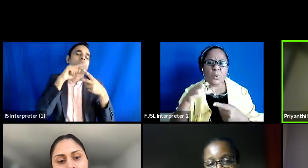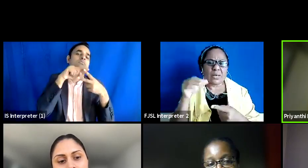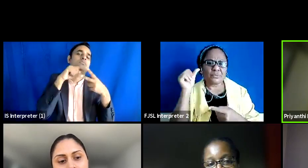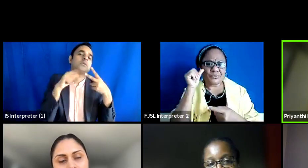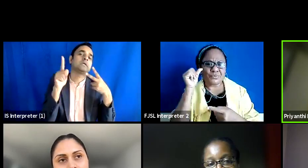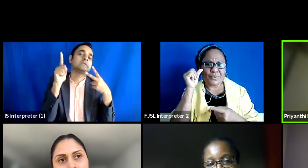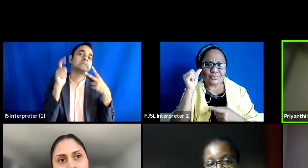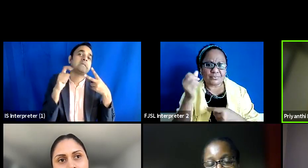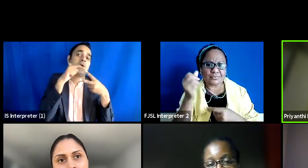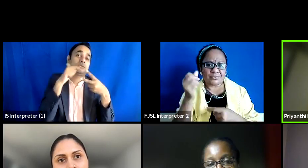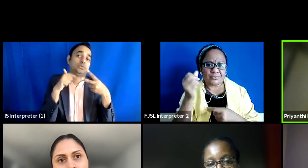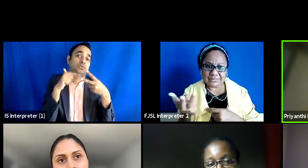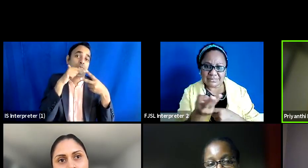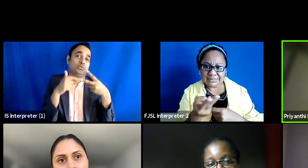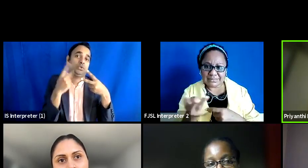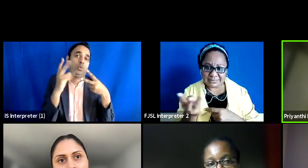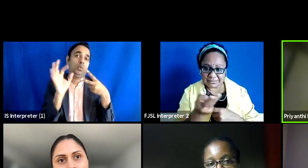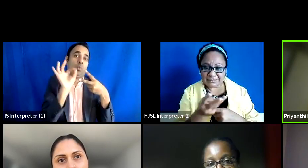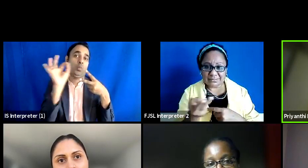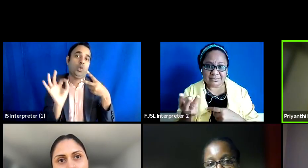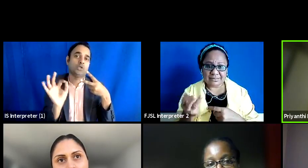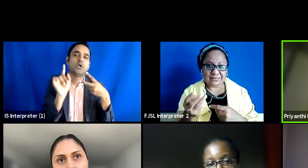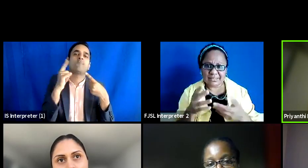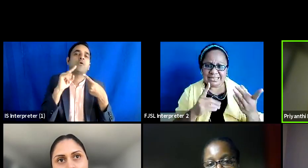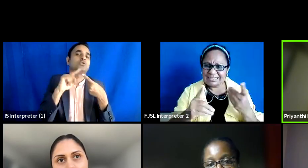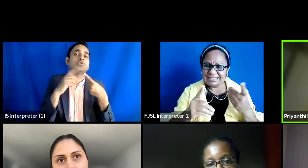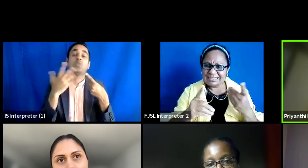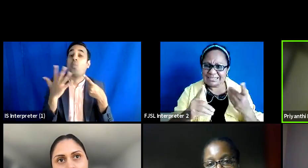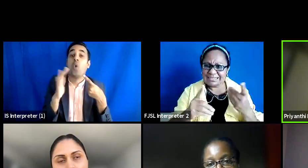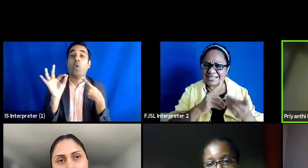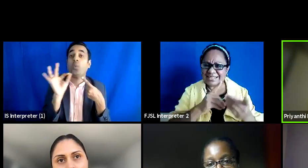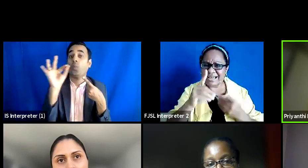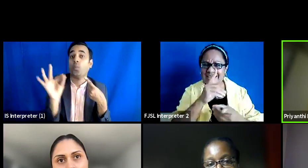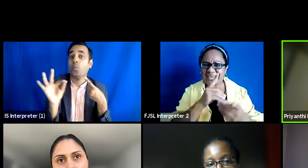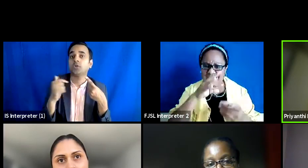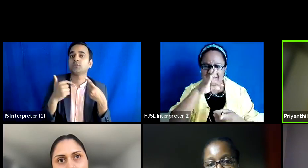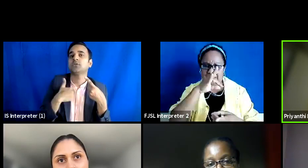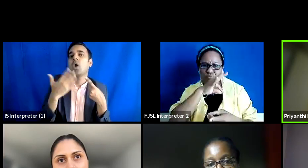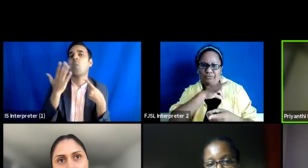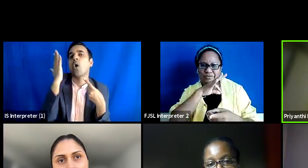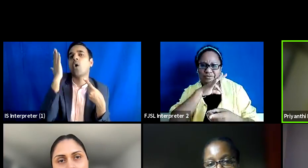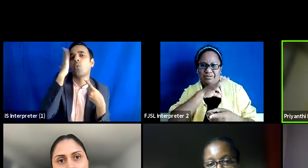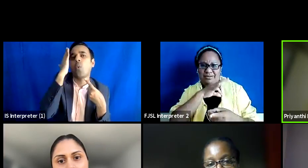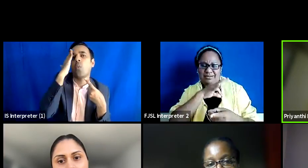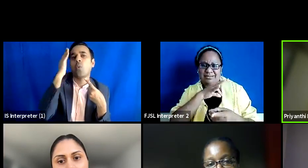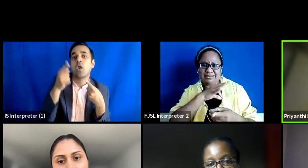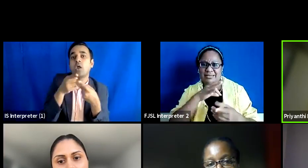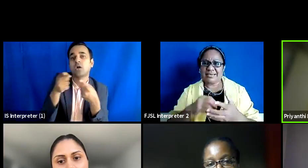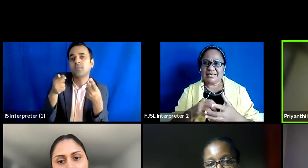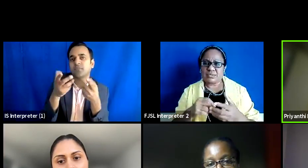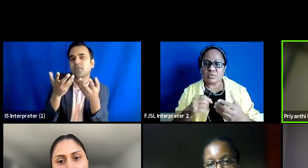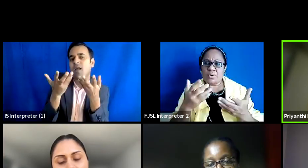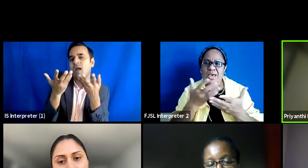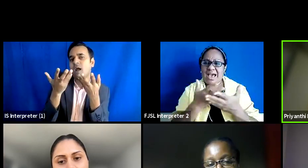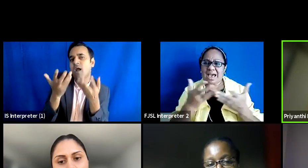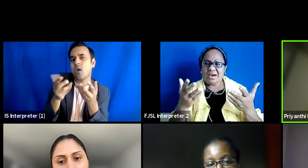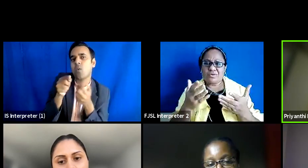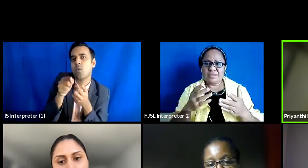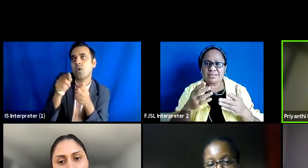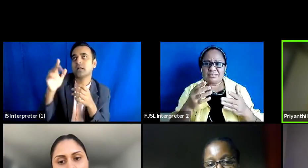you, how is disaster capitalism manifesting itself in the climate crisis and in